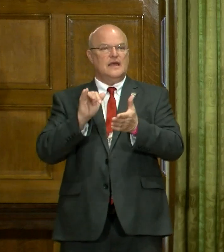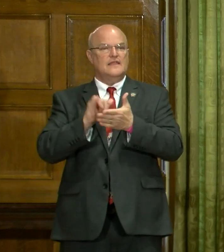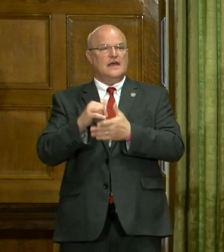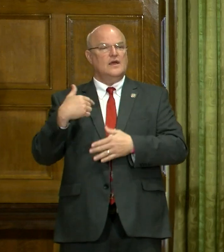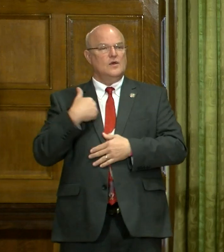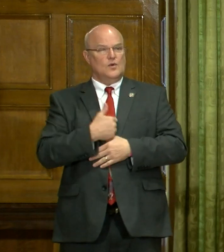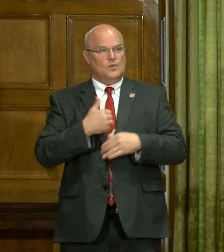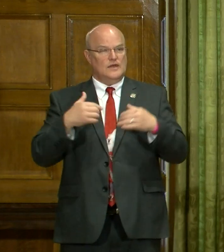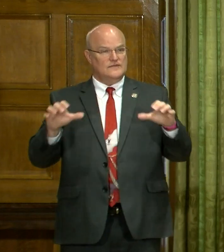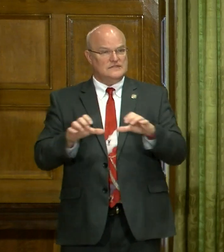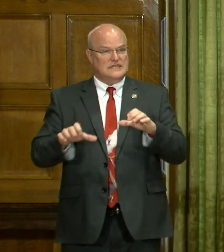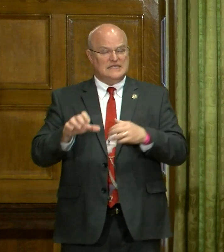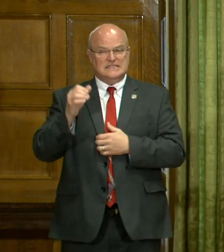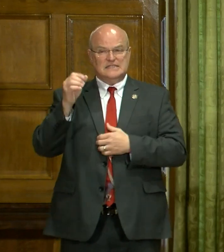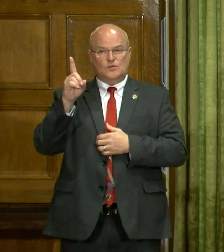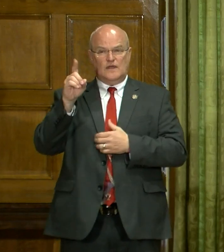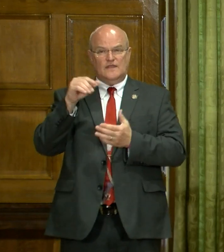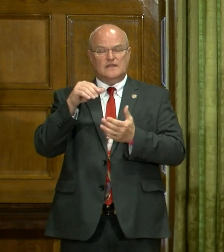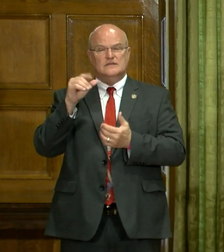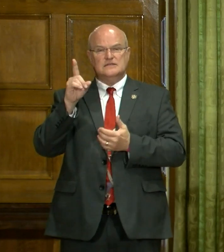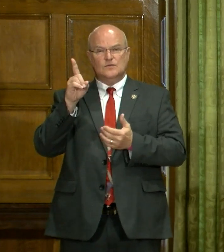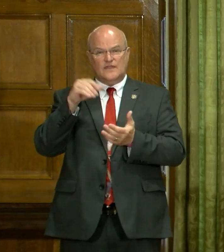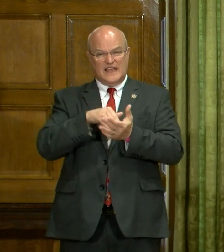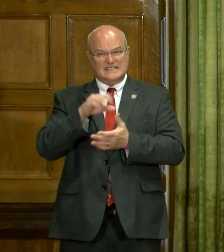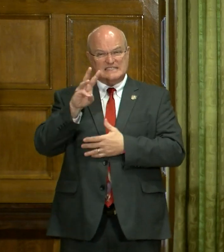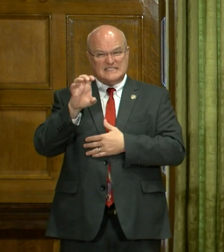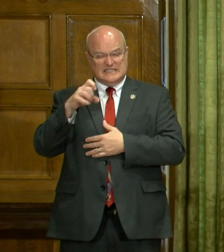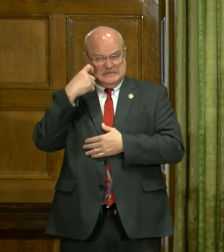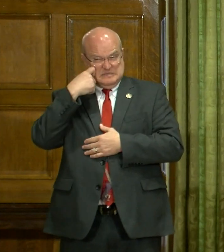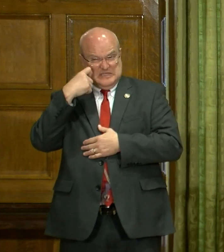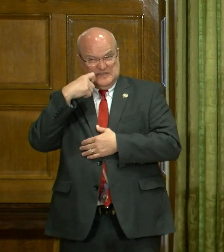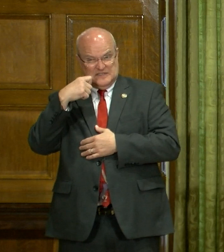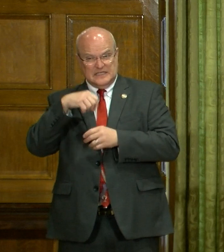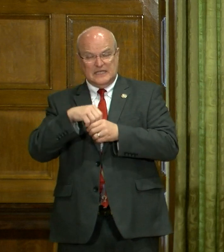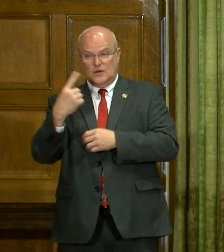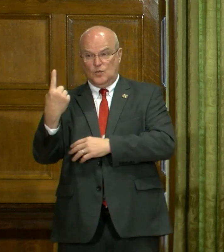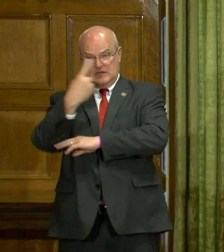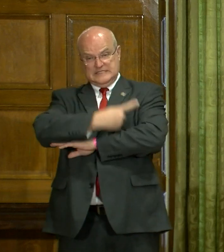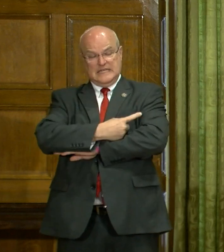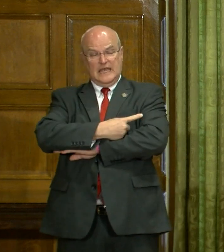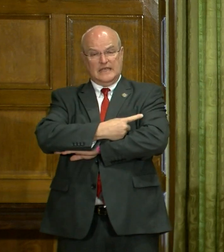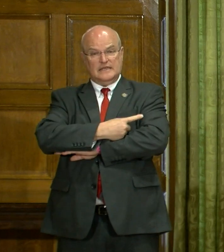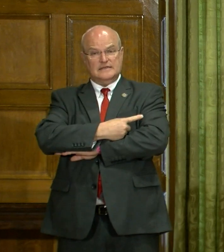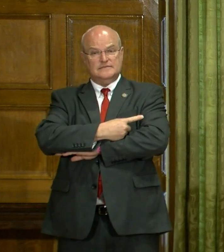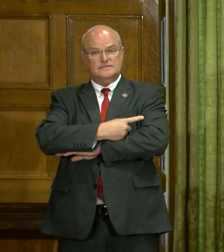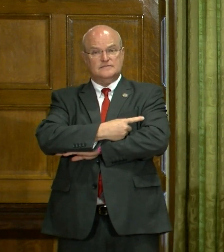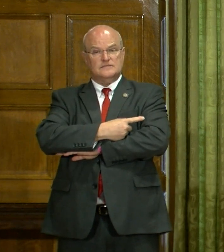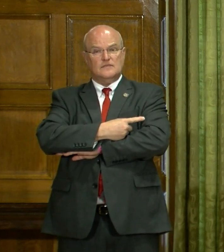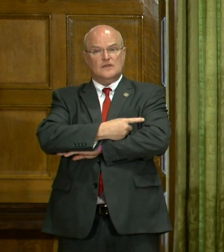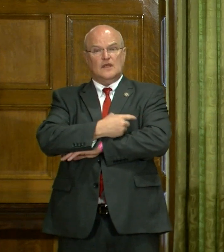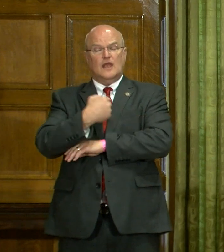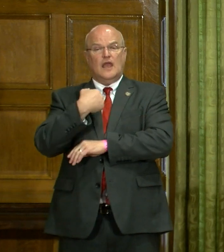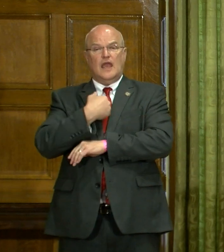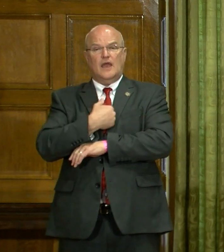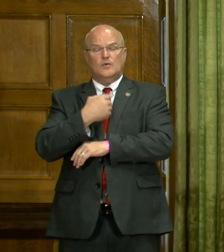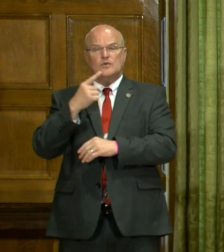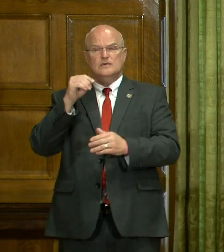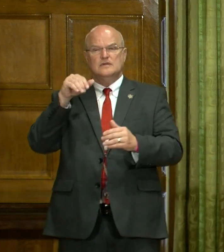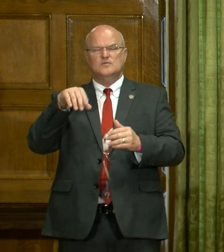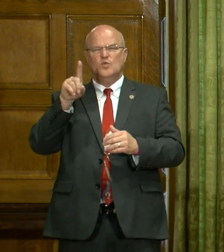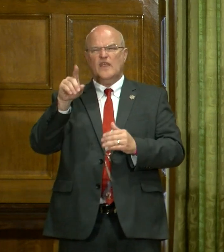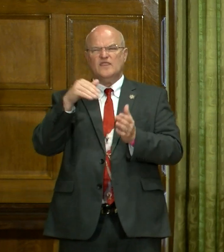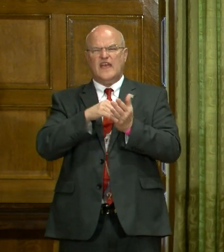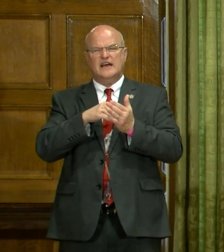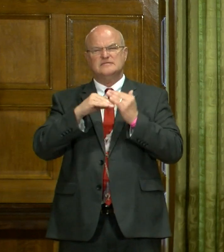that we've done 1,600 previously in one day. We are down at